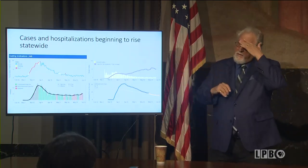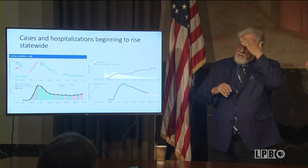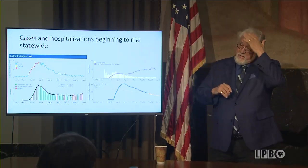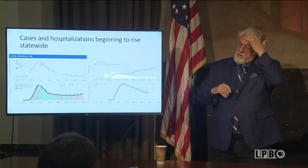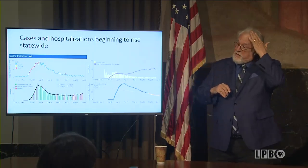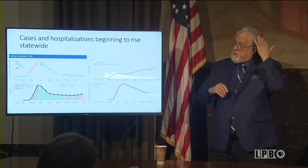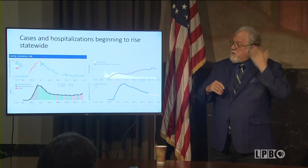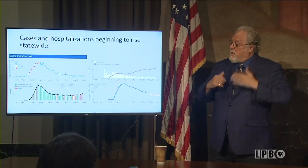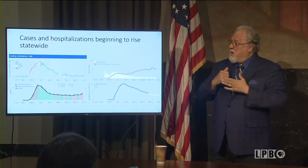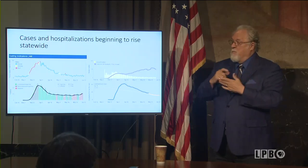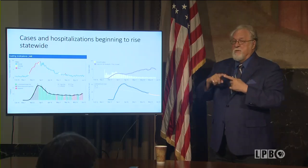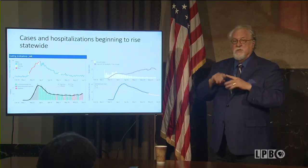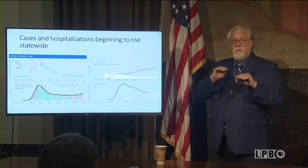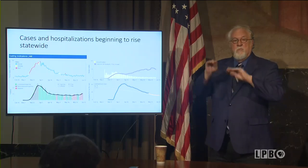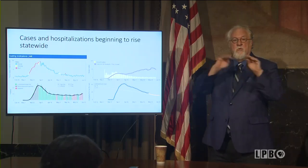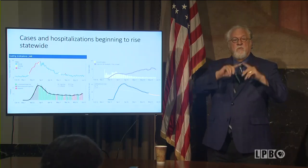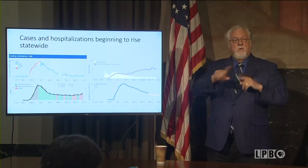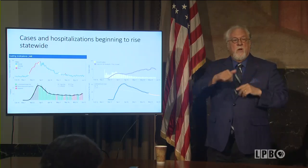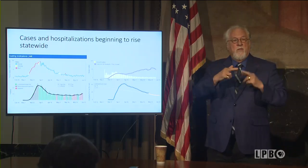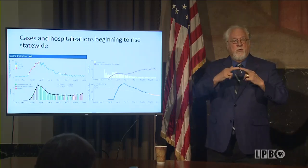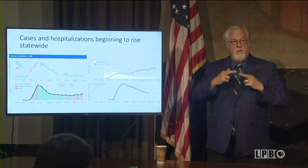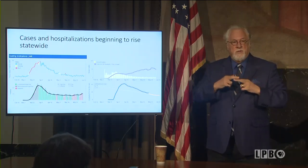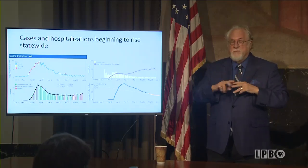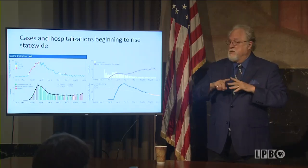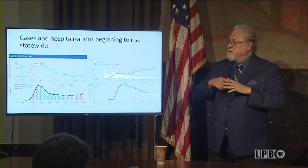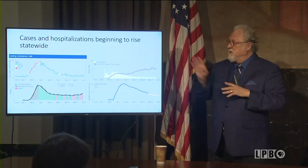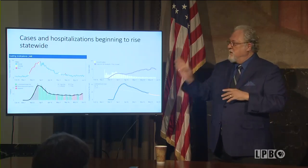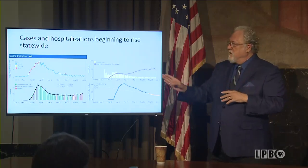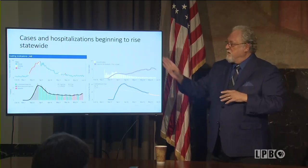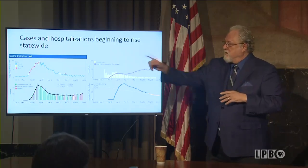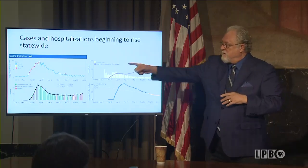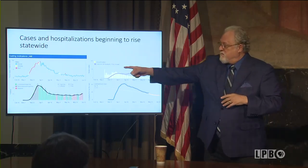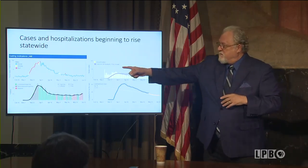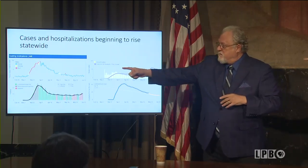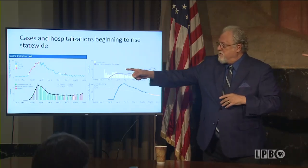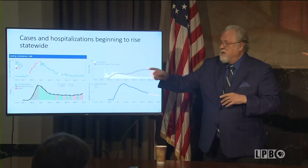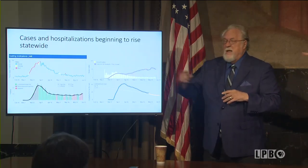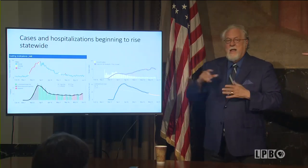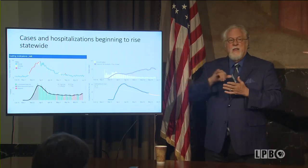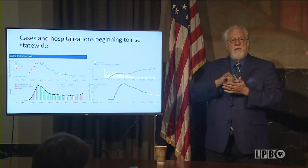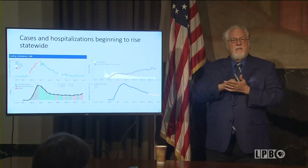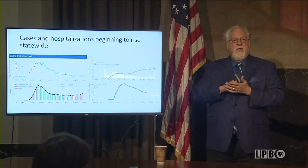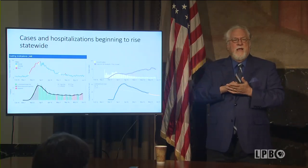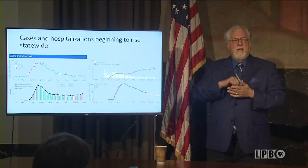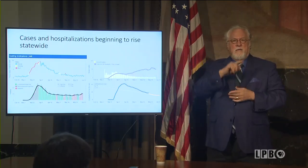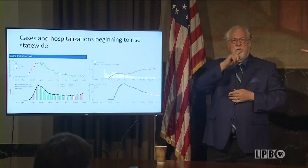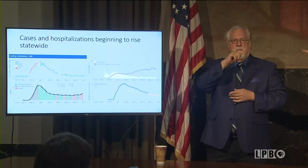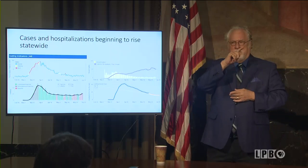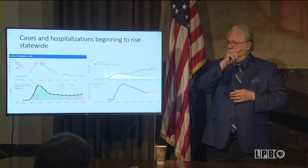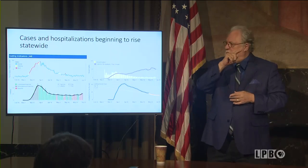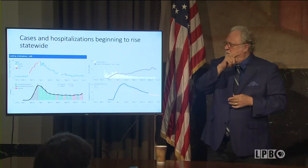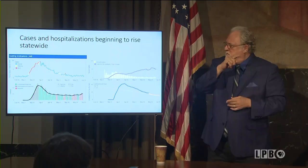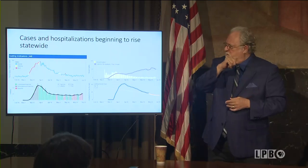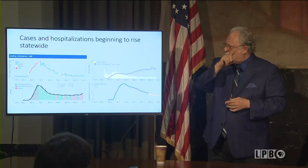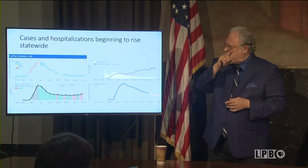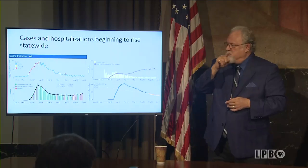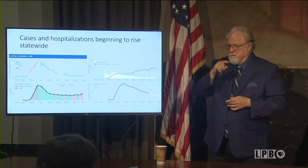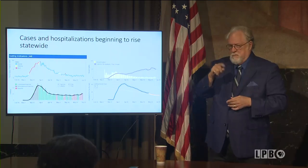sort of move through the other regions as well. If we start at the upper left-hand corner, there's that sort of very craggy